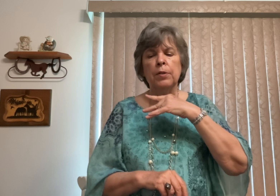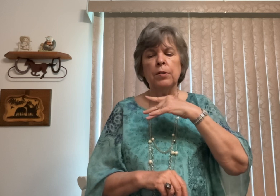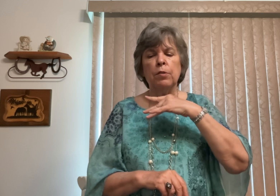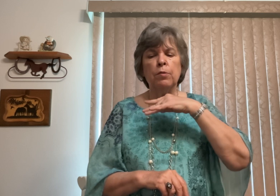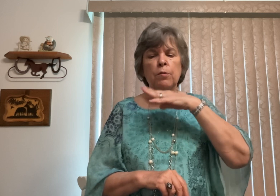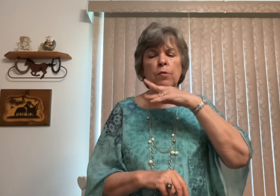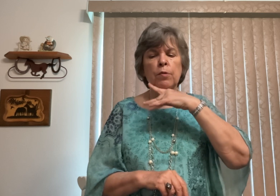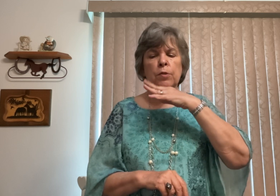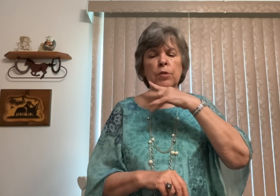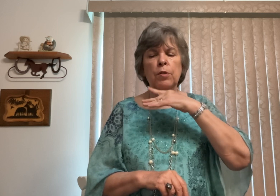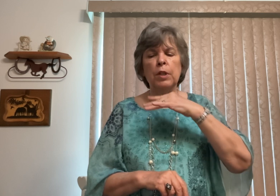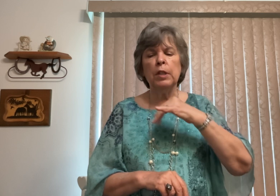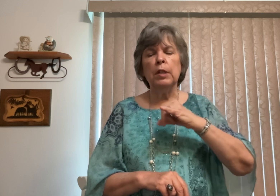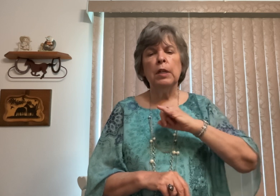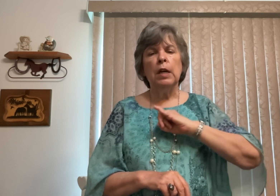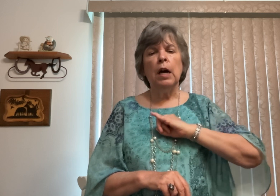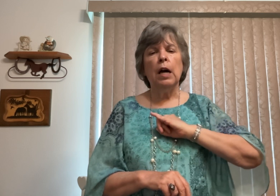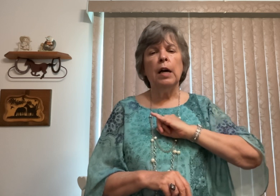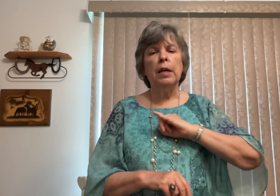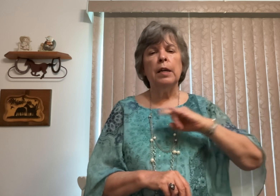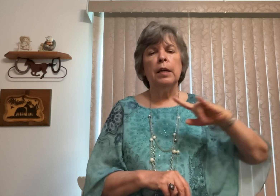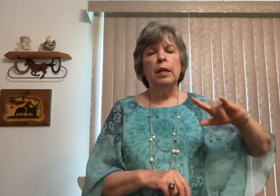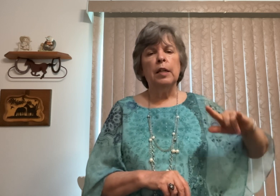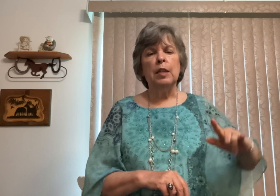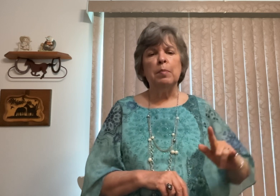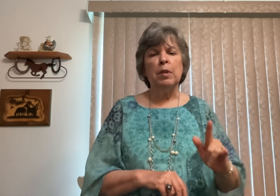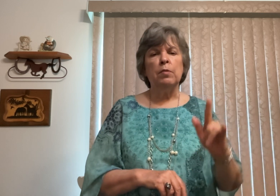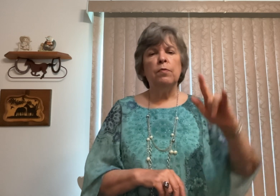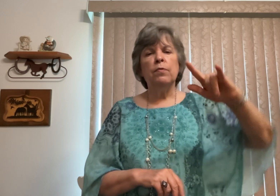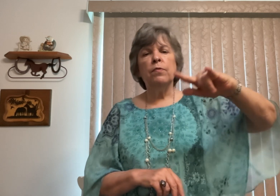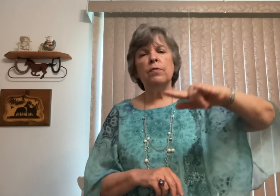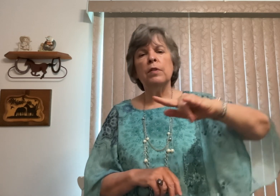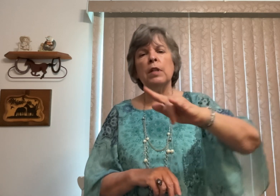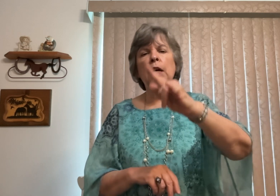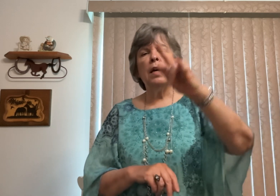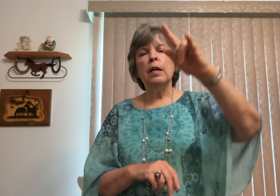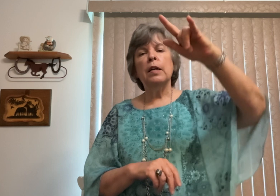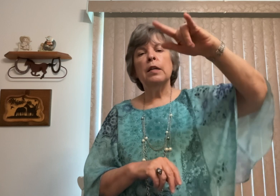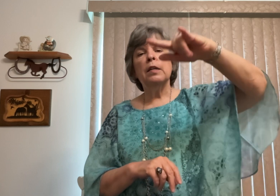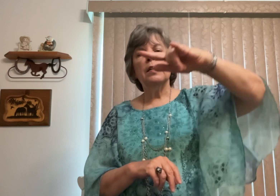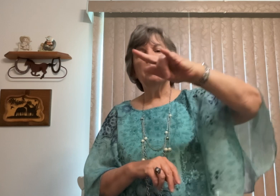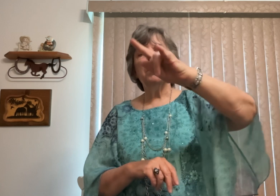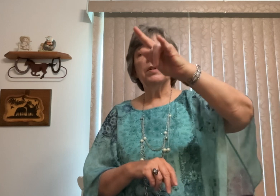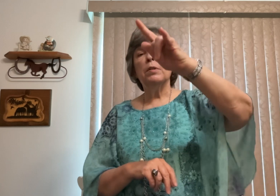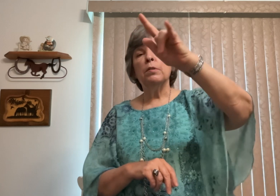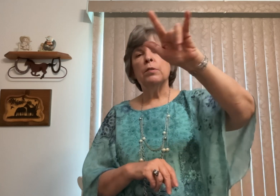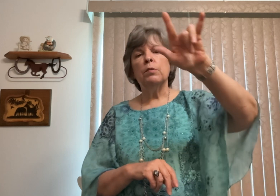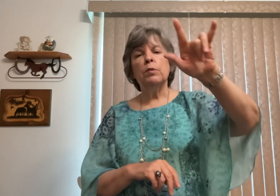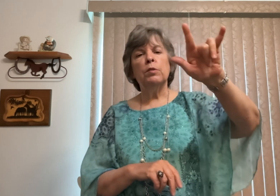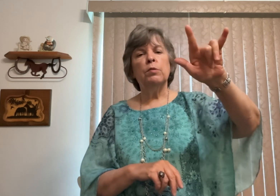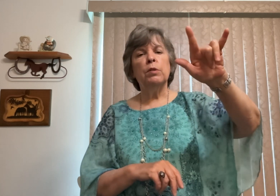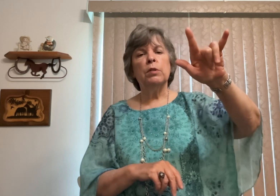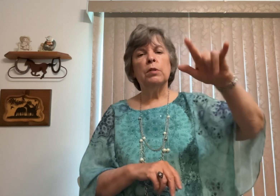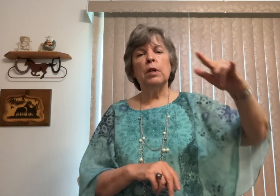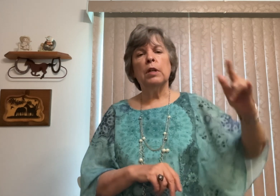So dirty, and then I'm going to fly up there. So you do this kind of